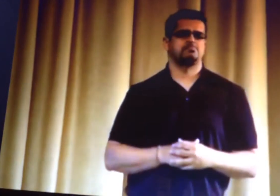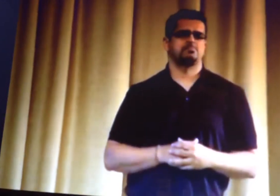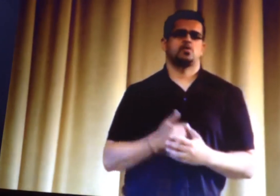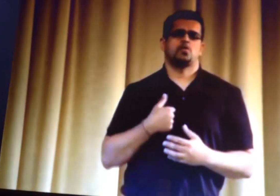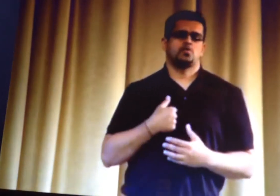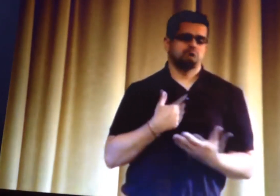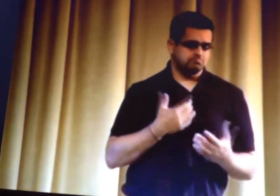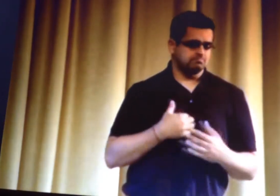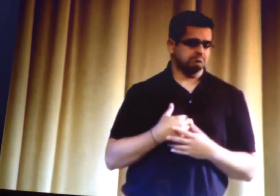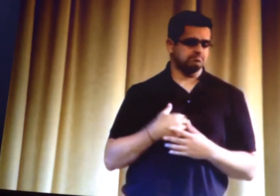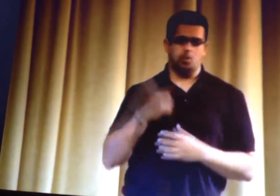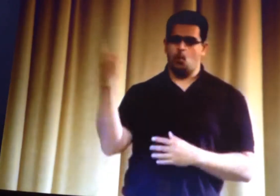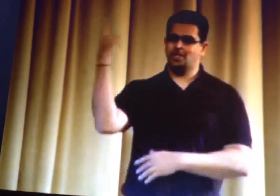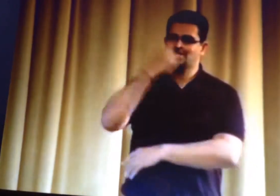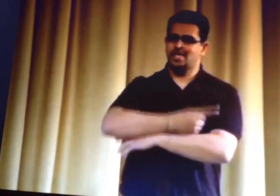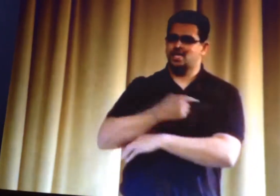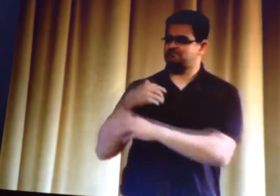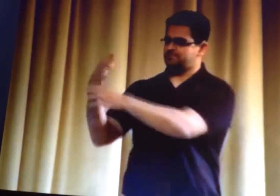And while I had all those things, I felt like something was missing.